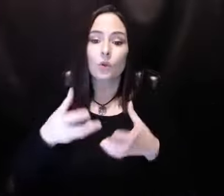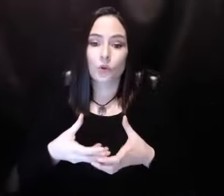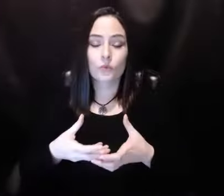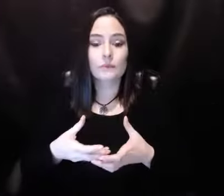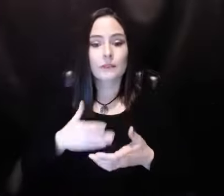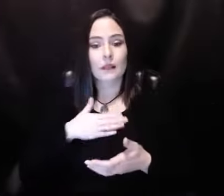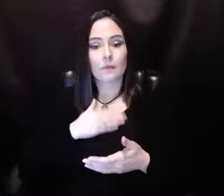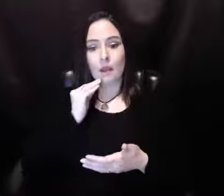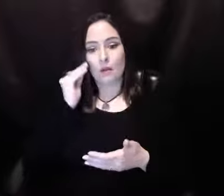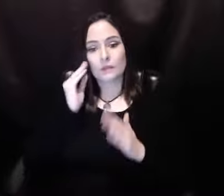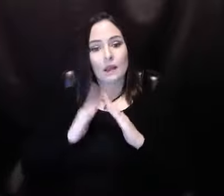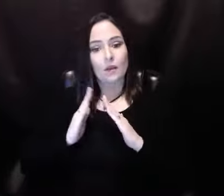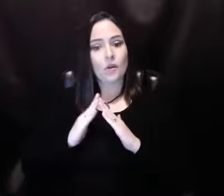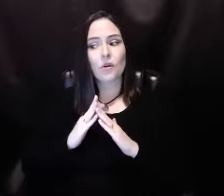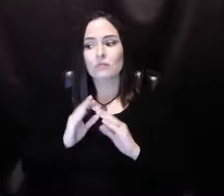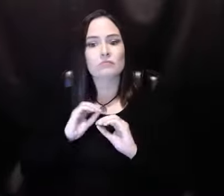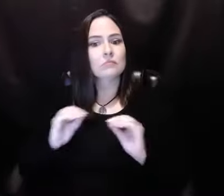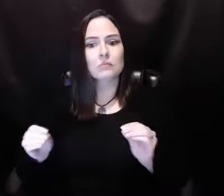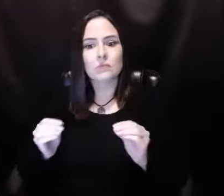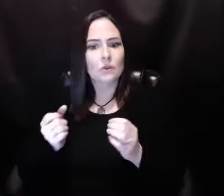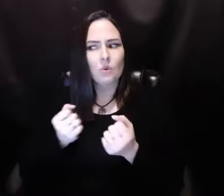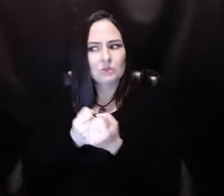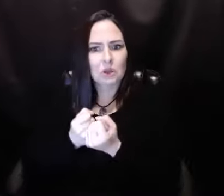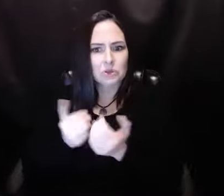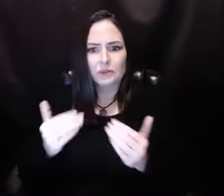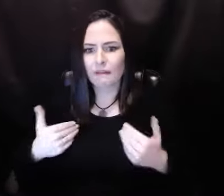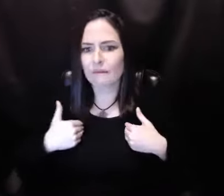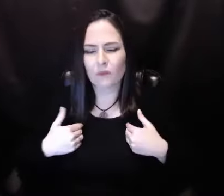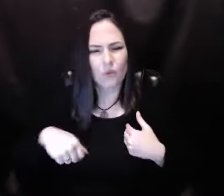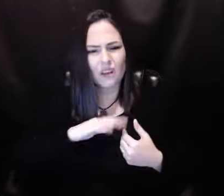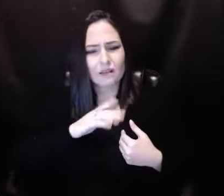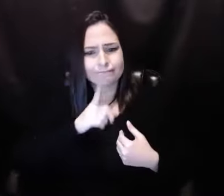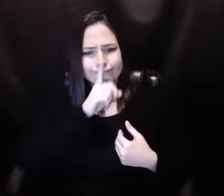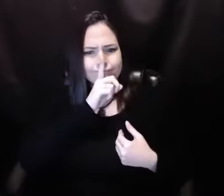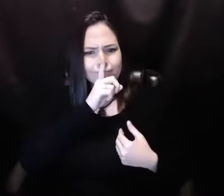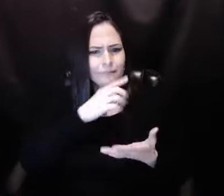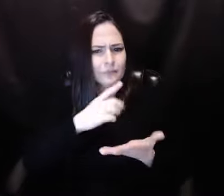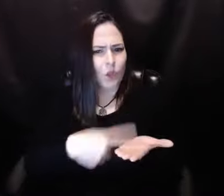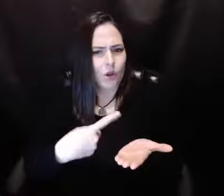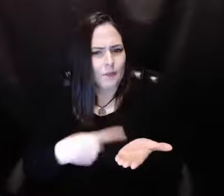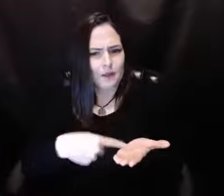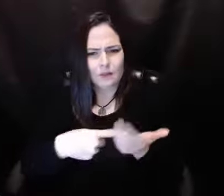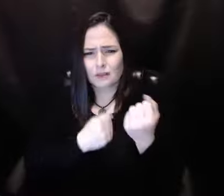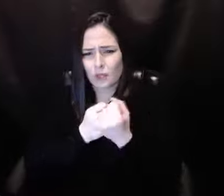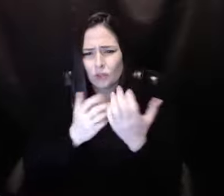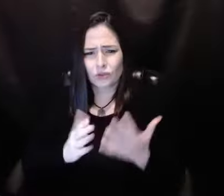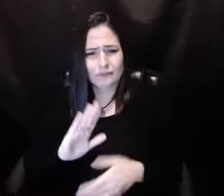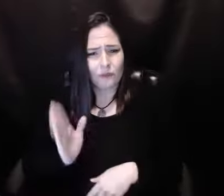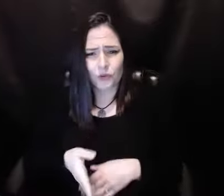and in our groups in Alkmaar, we didn't have things like a sponsor. We never talked about sponsorship. All